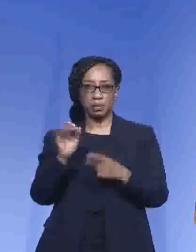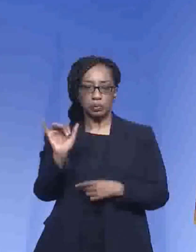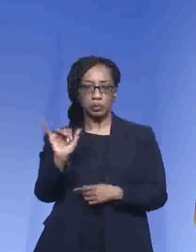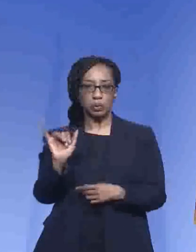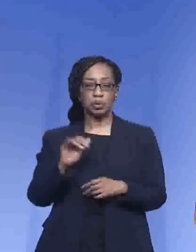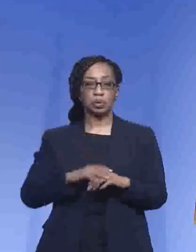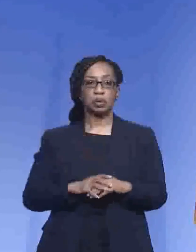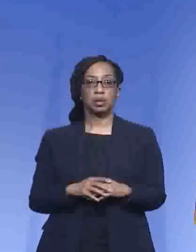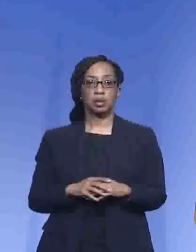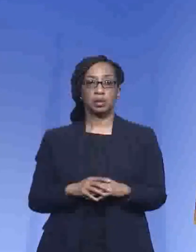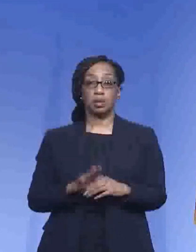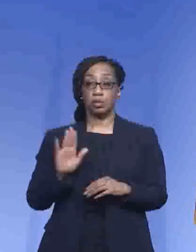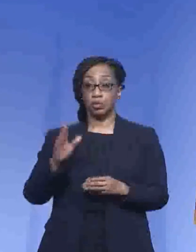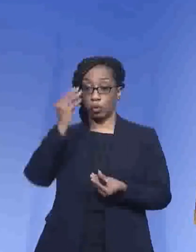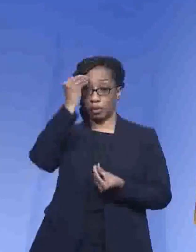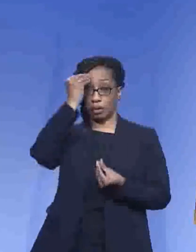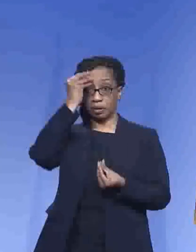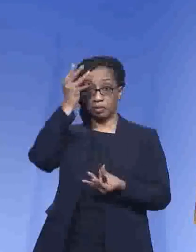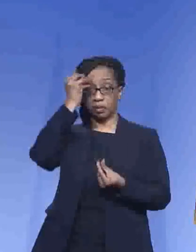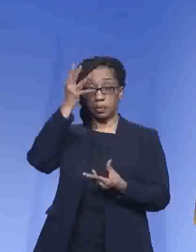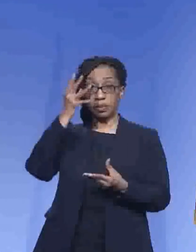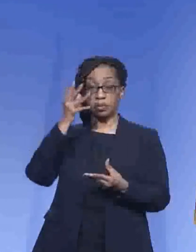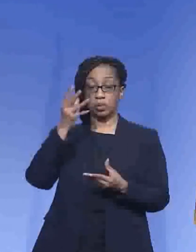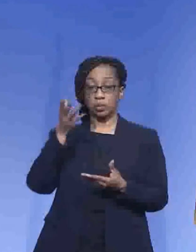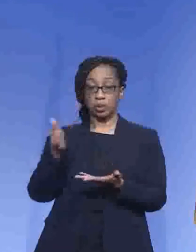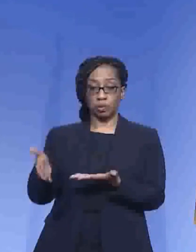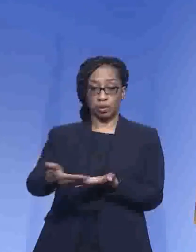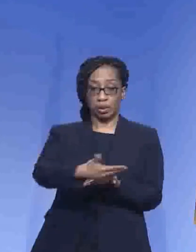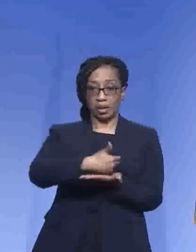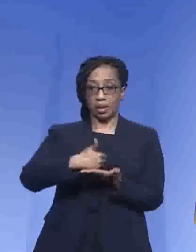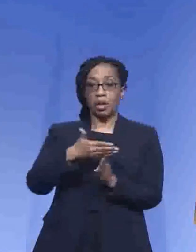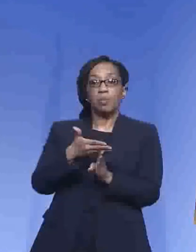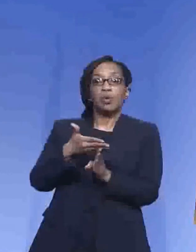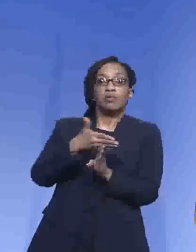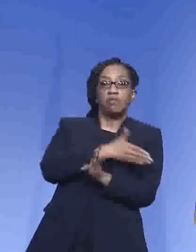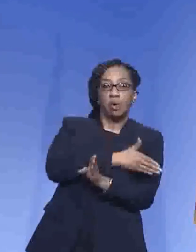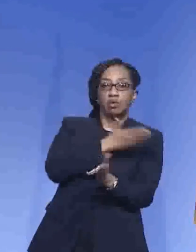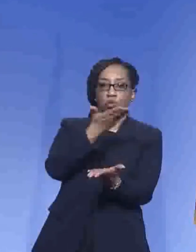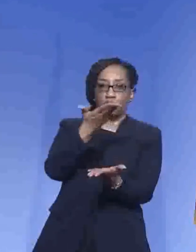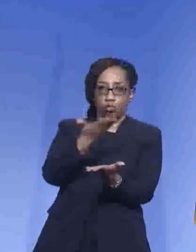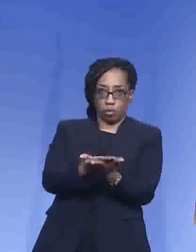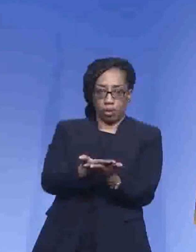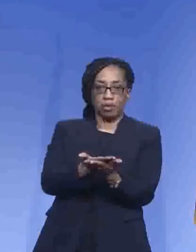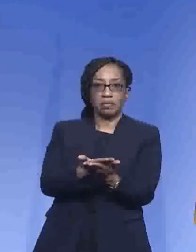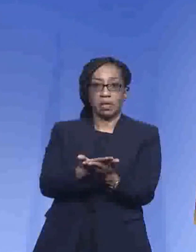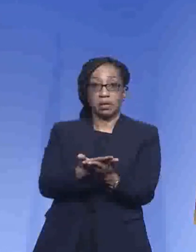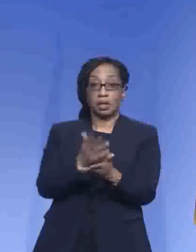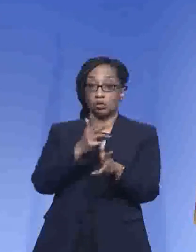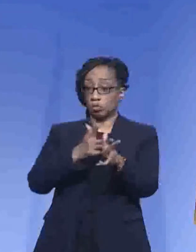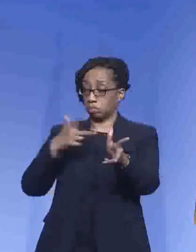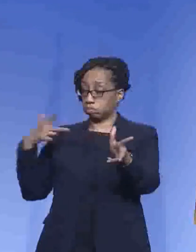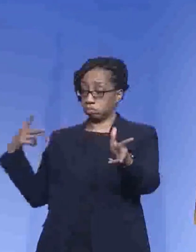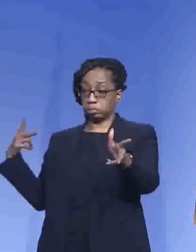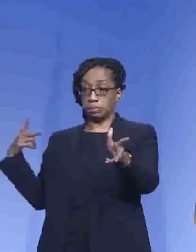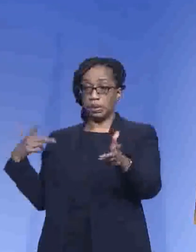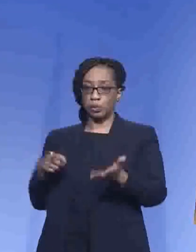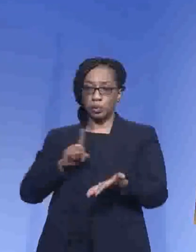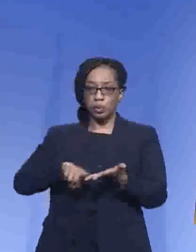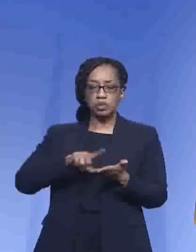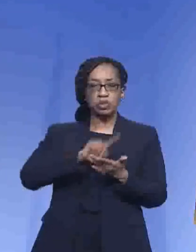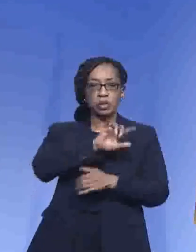We will gather your information before you get into the building, while you're in line when we check your appointment